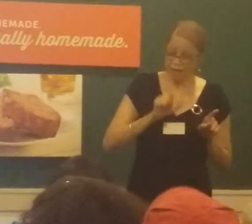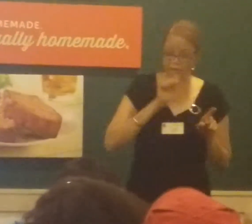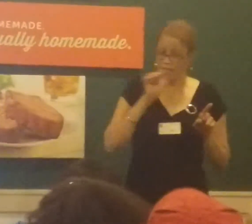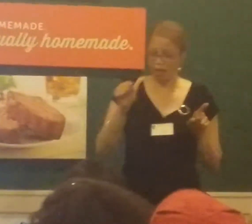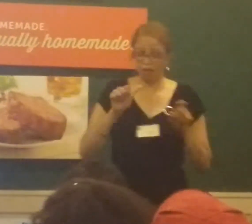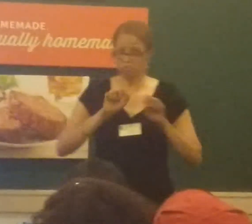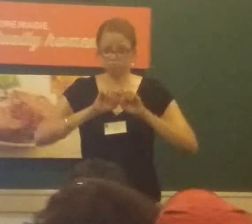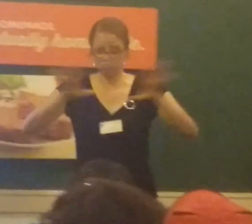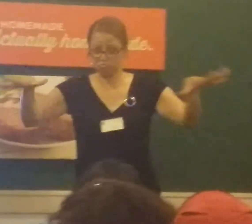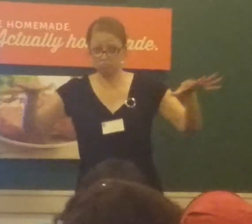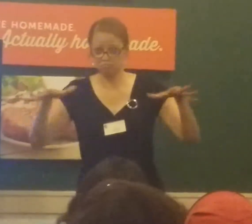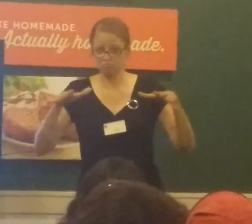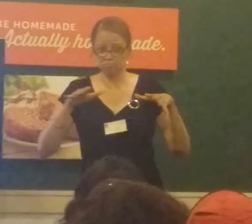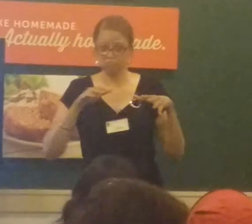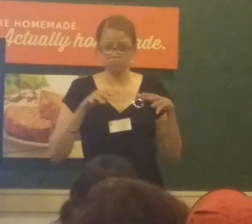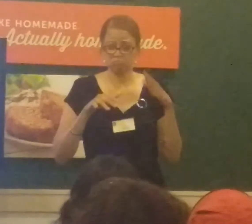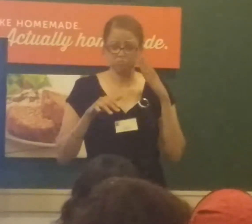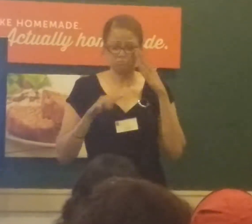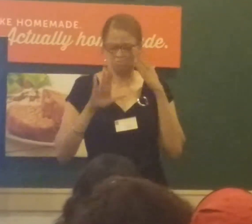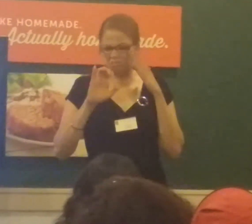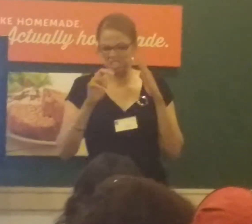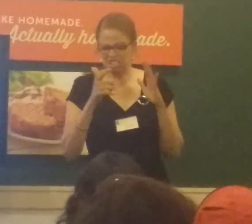you do, but it's not spreading.